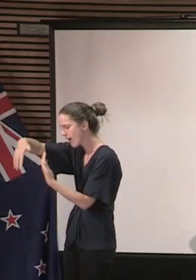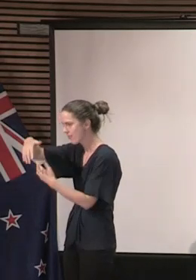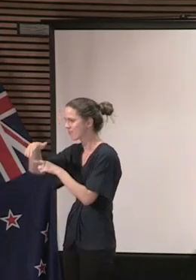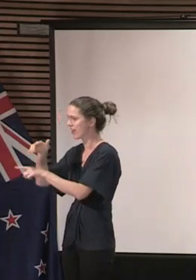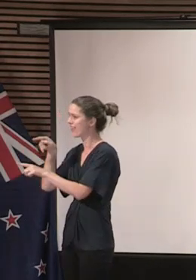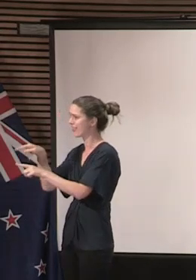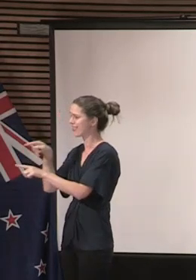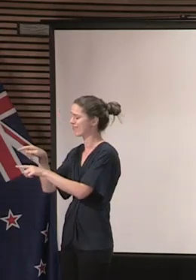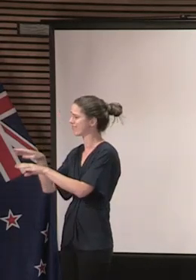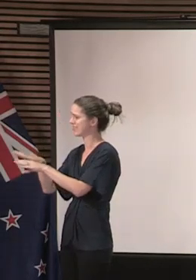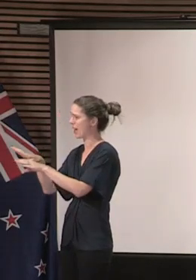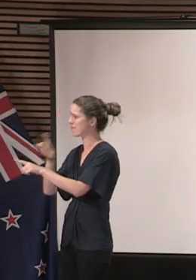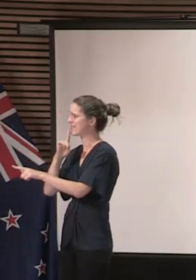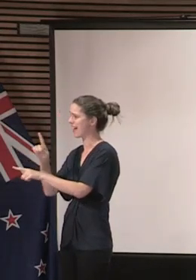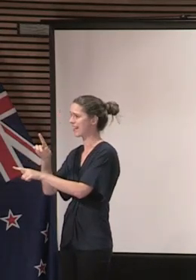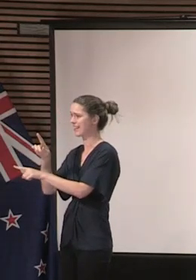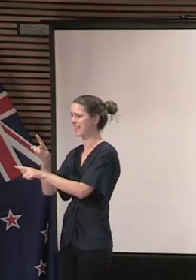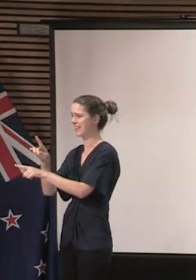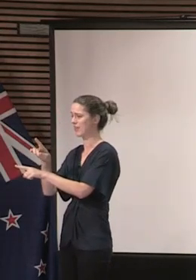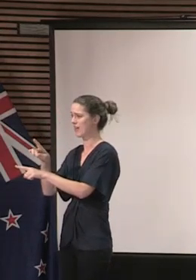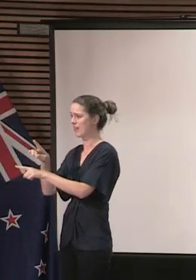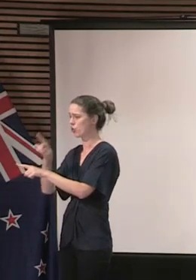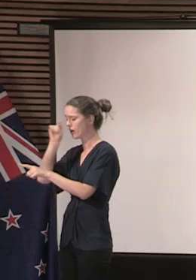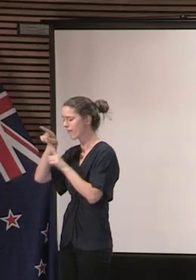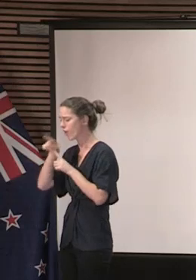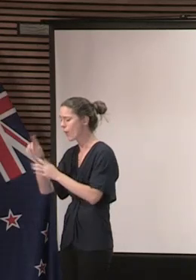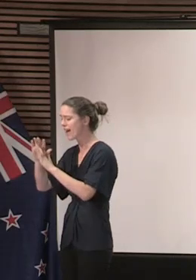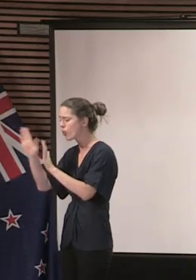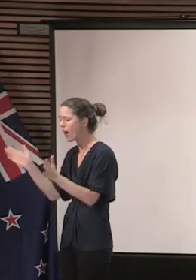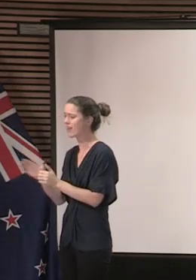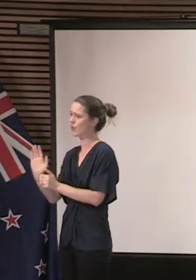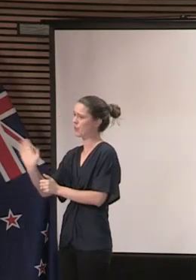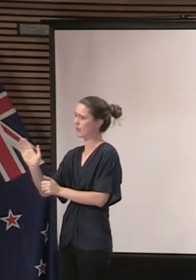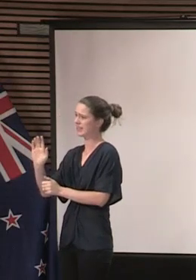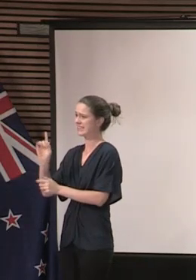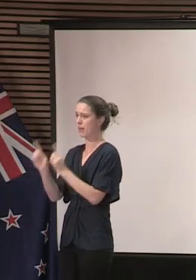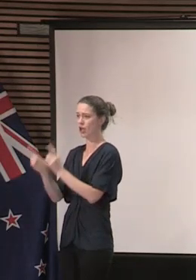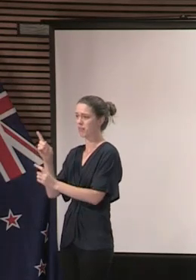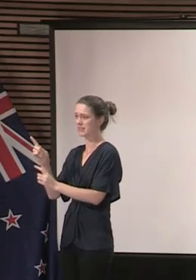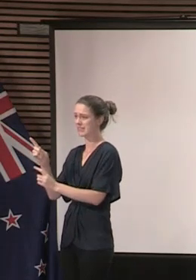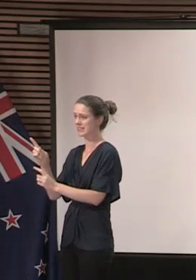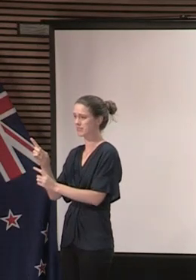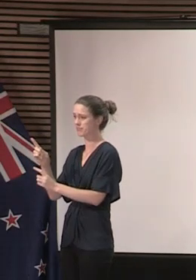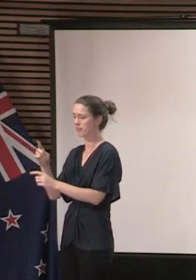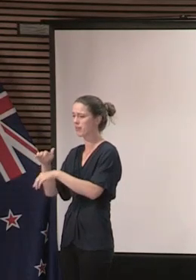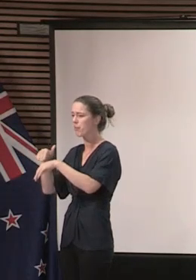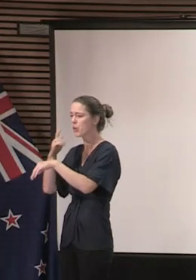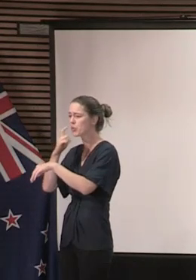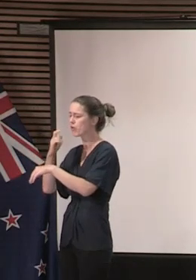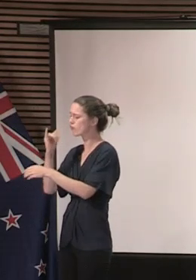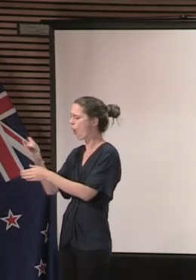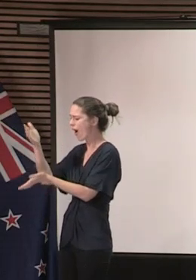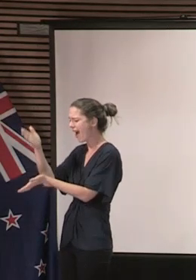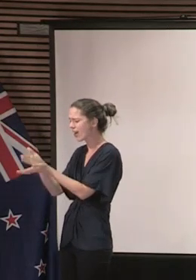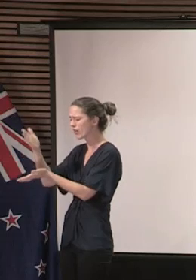to admit that it does not solve all of your problems. There's accuracy over even how Bluetooth works in recognising who you're in